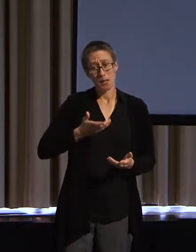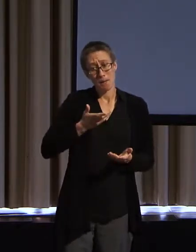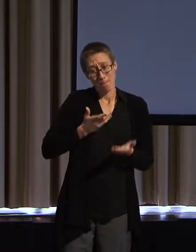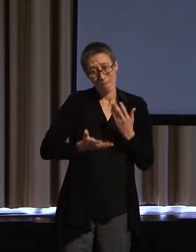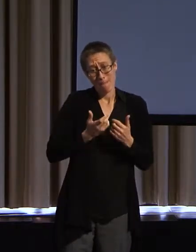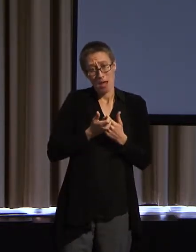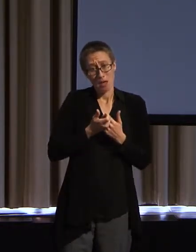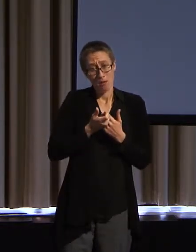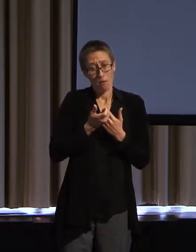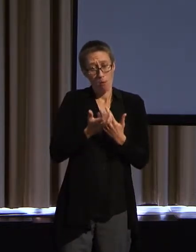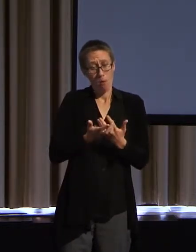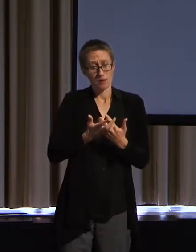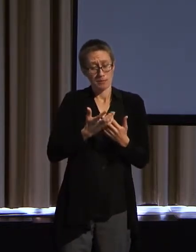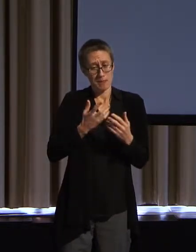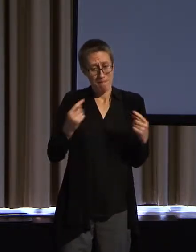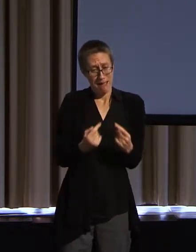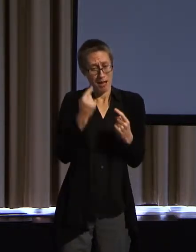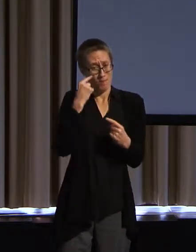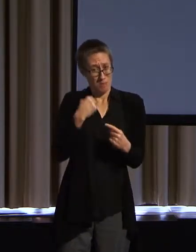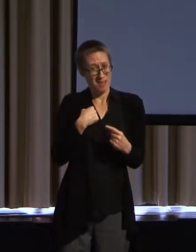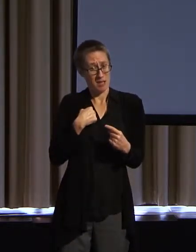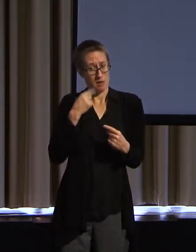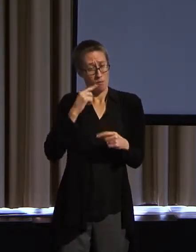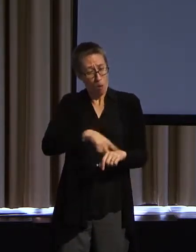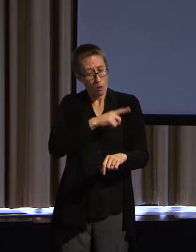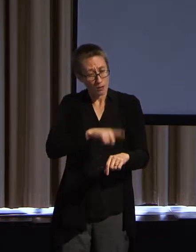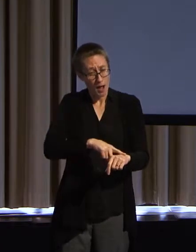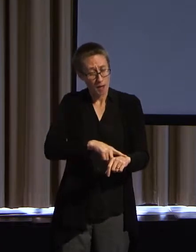of time, and what I needed in order to avoid that.